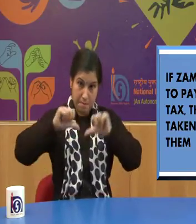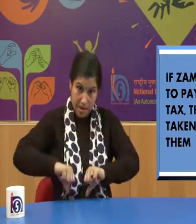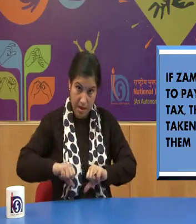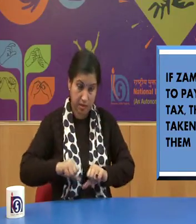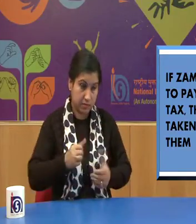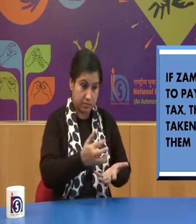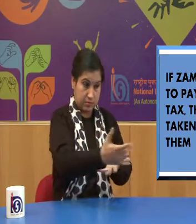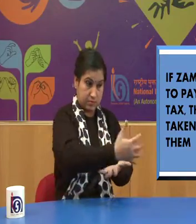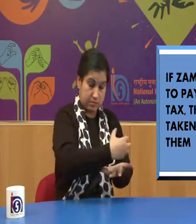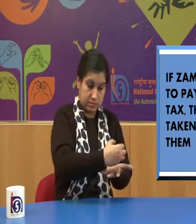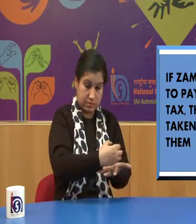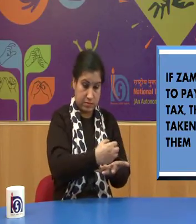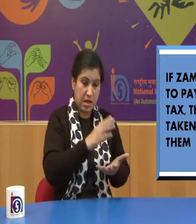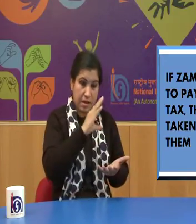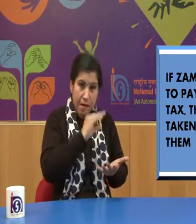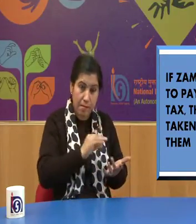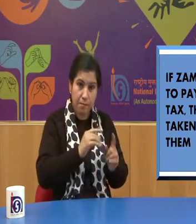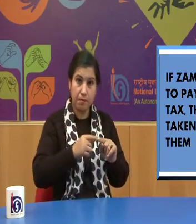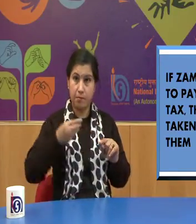the land was sold to some other person